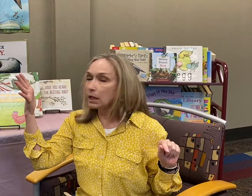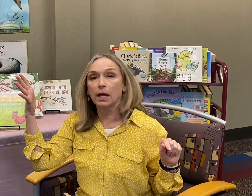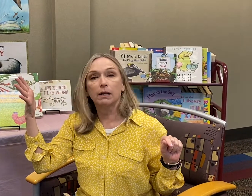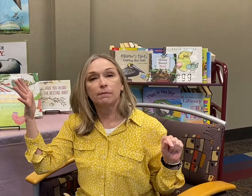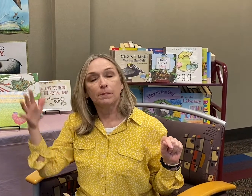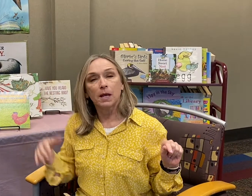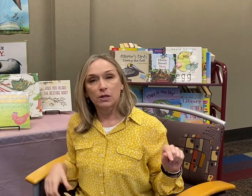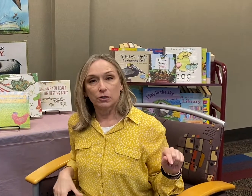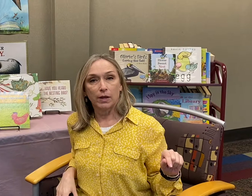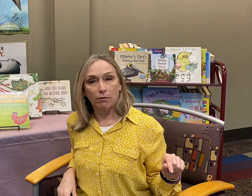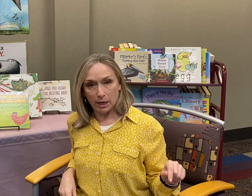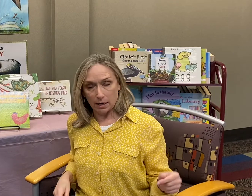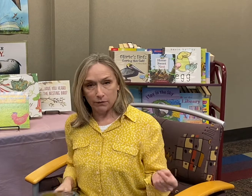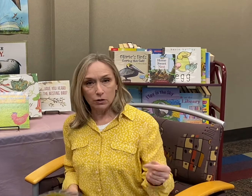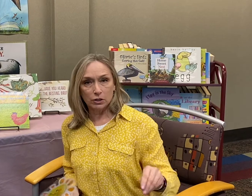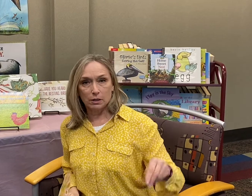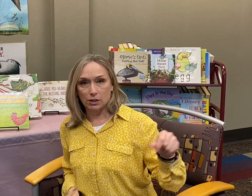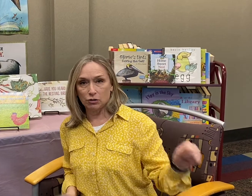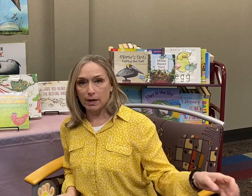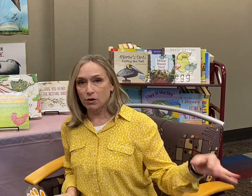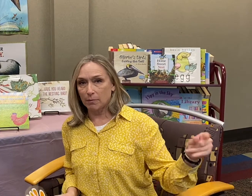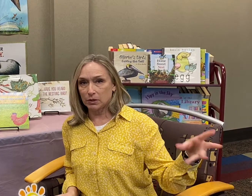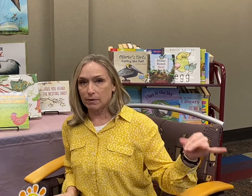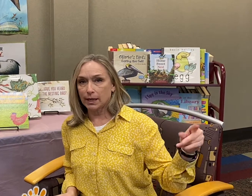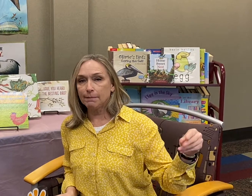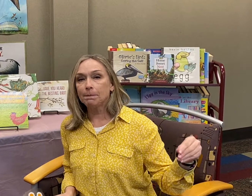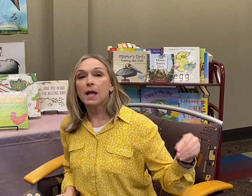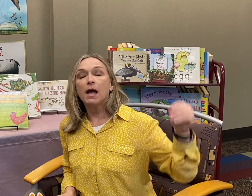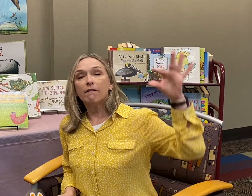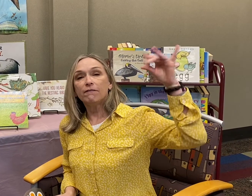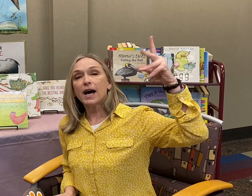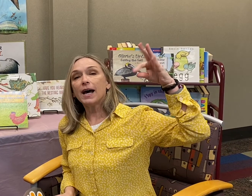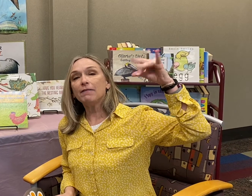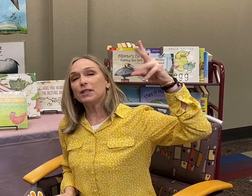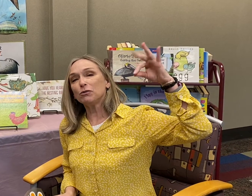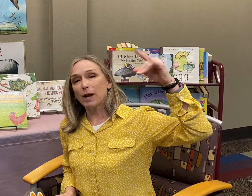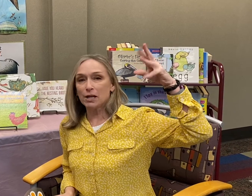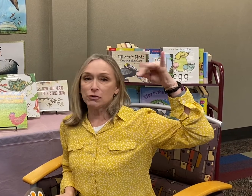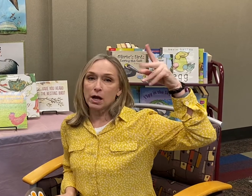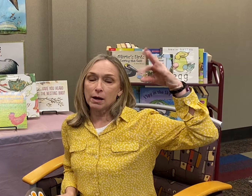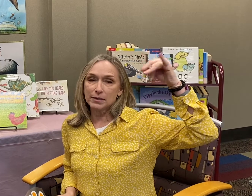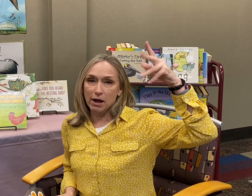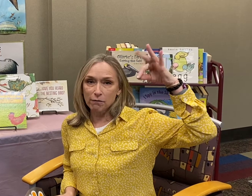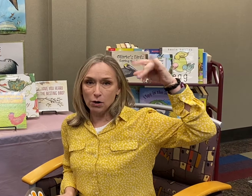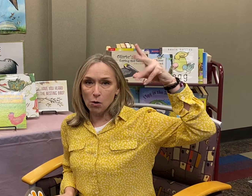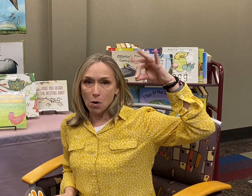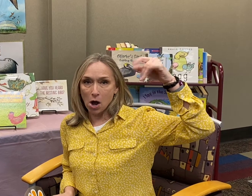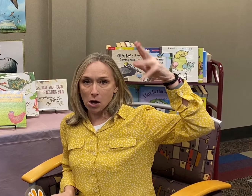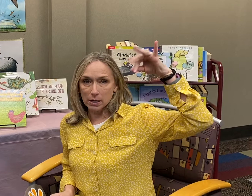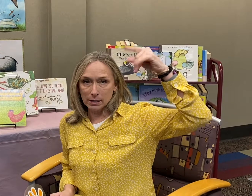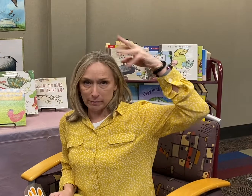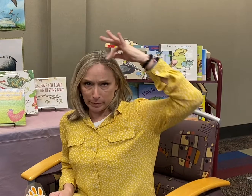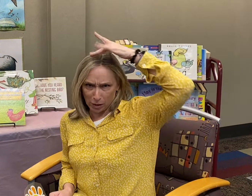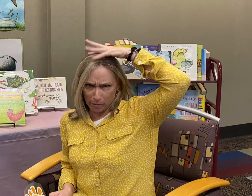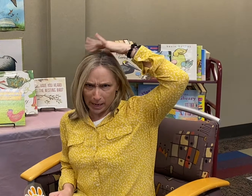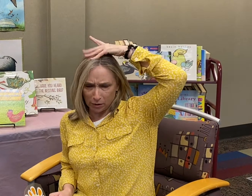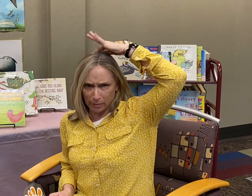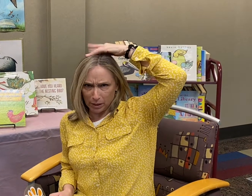can. So get ready. First, get your raindrops. Ready? 5 little raindrops out for a walk. Pitter